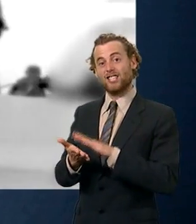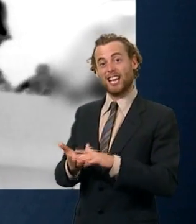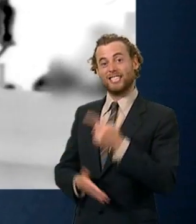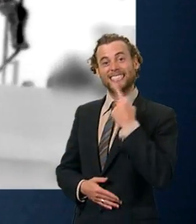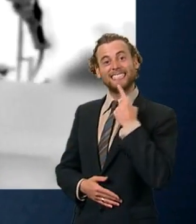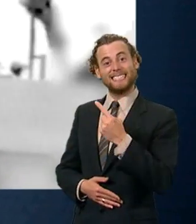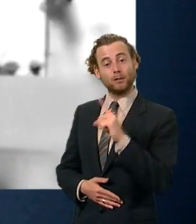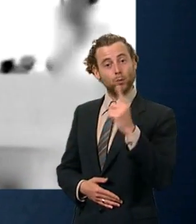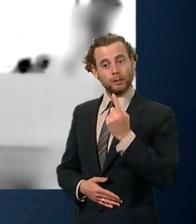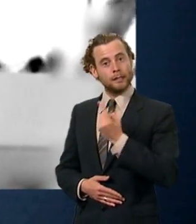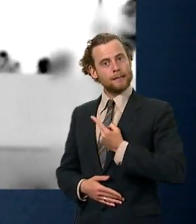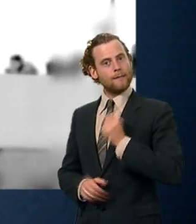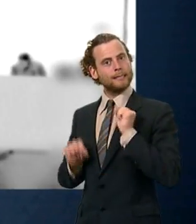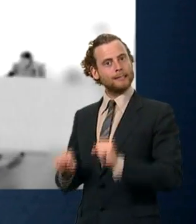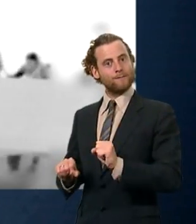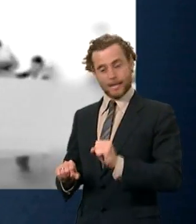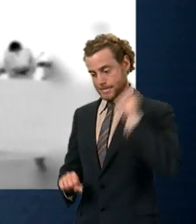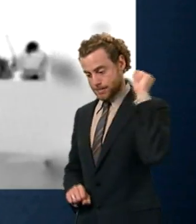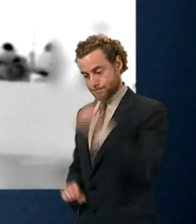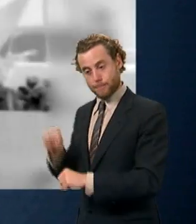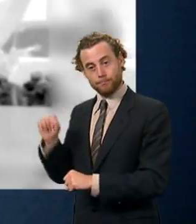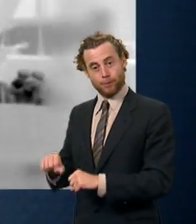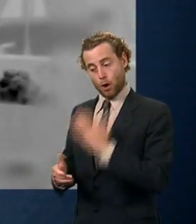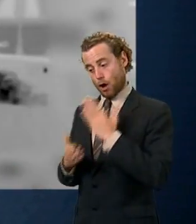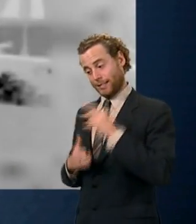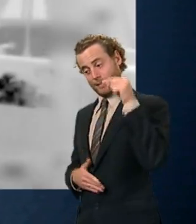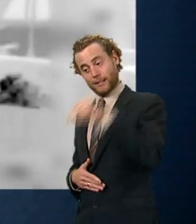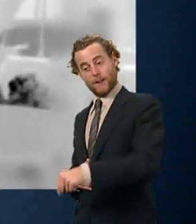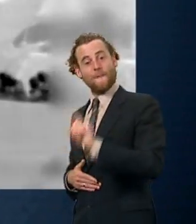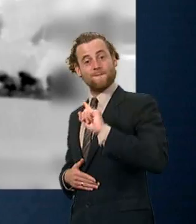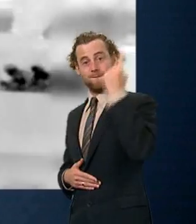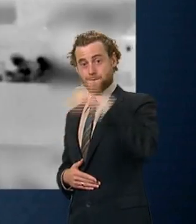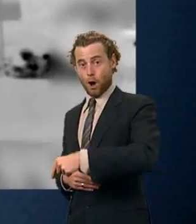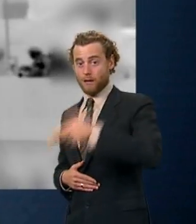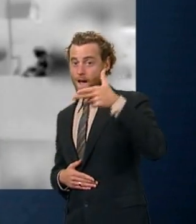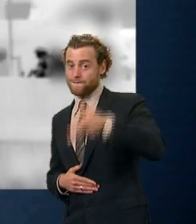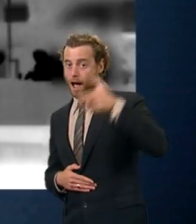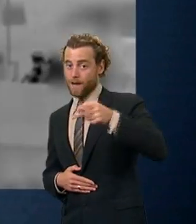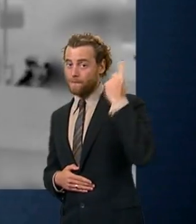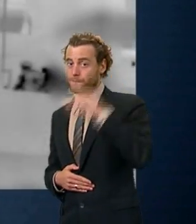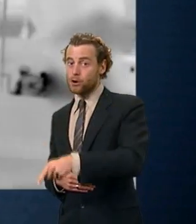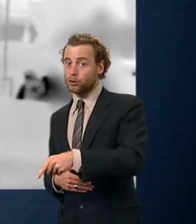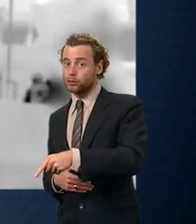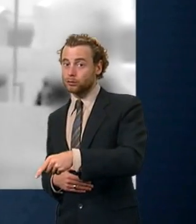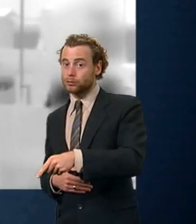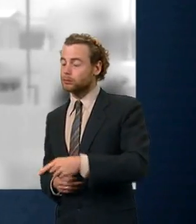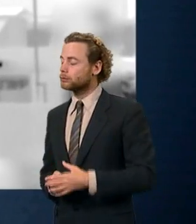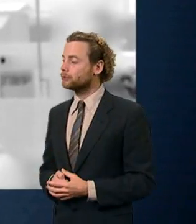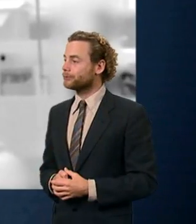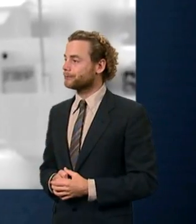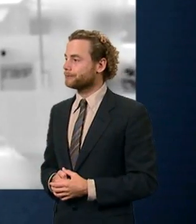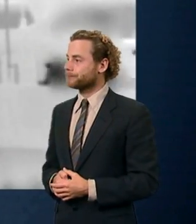in self-defense. They say the Israelis started using live fire right from the start of the operation.